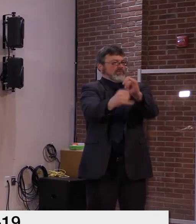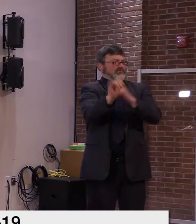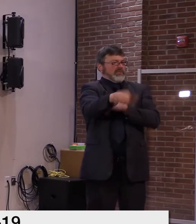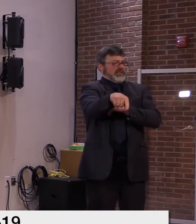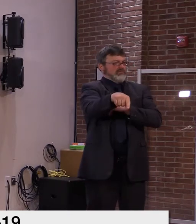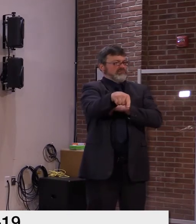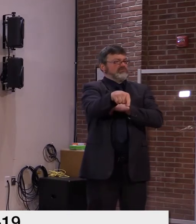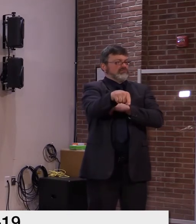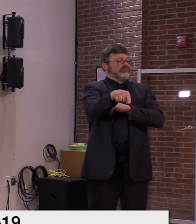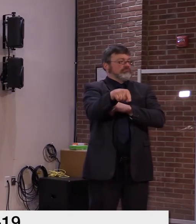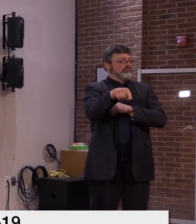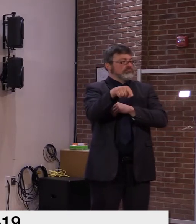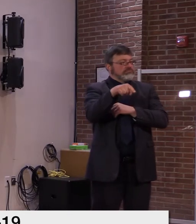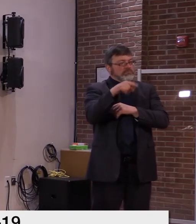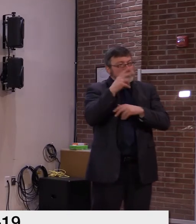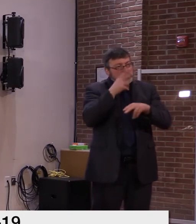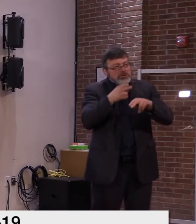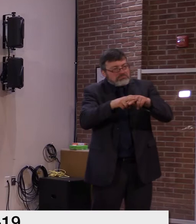instruction,